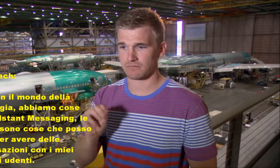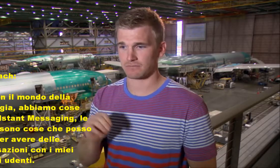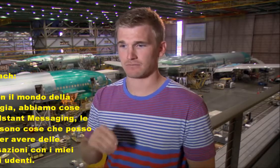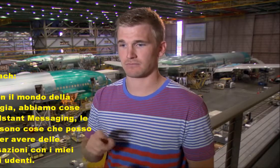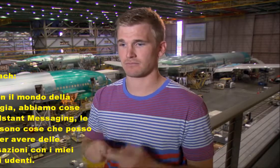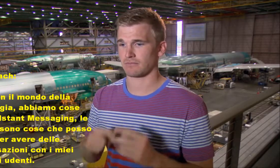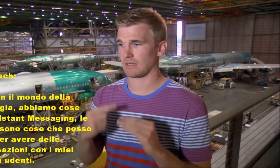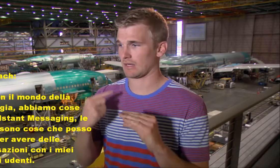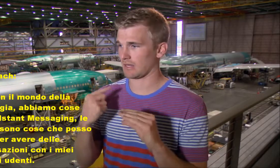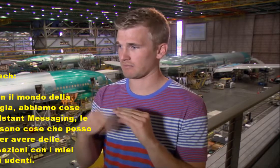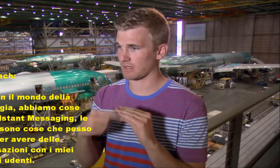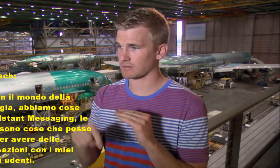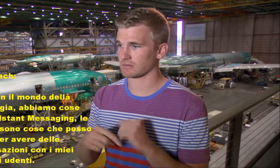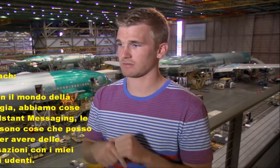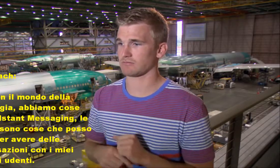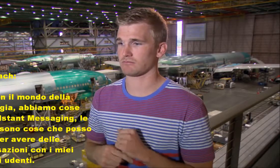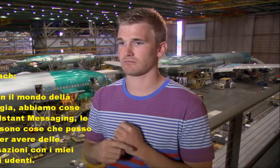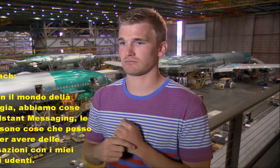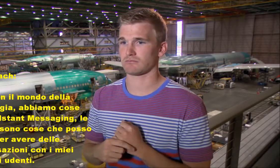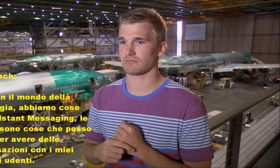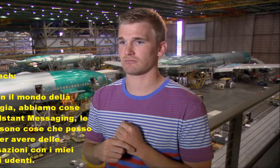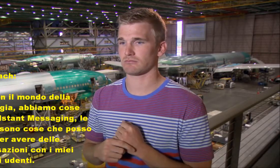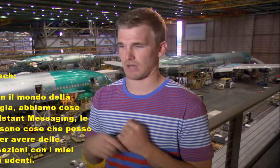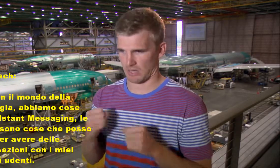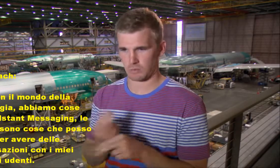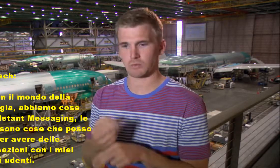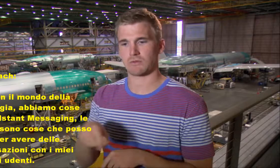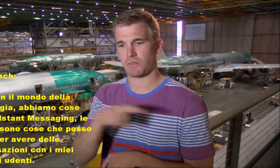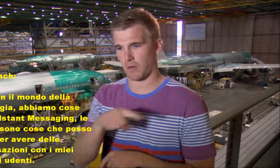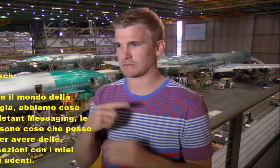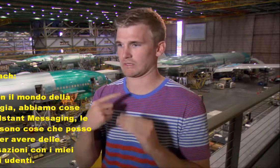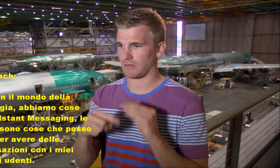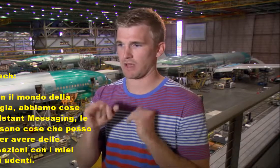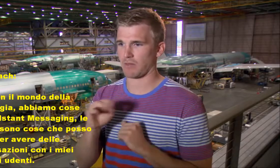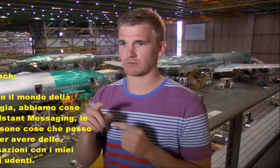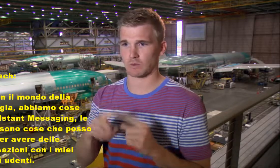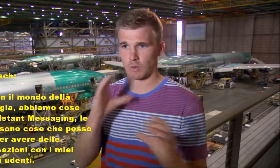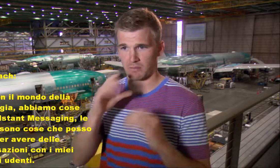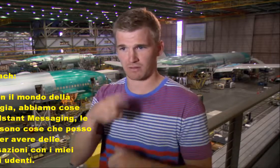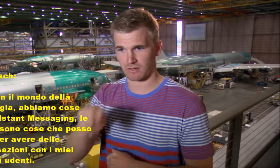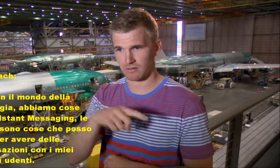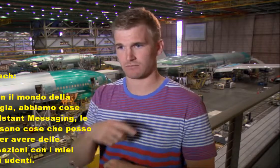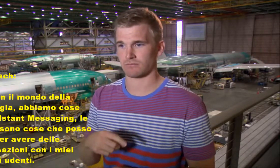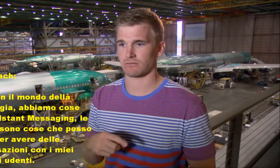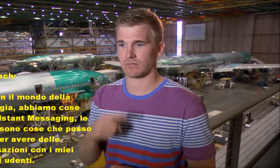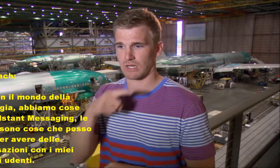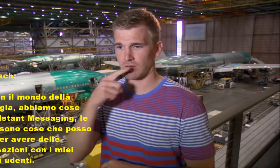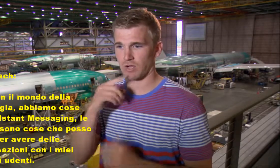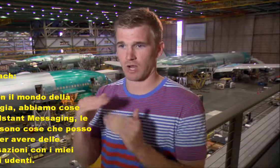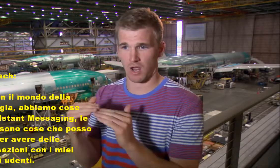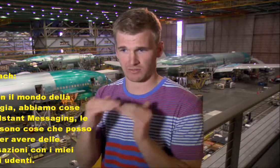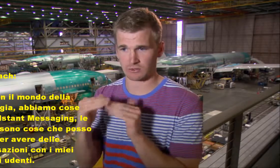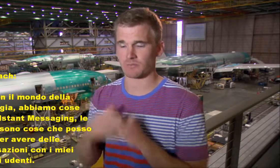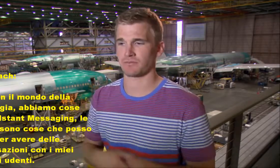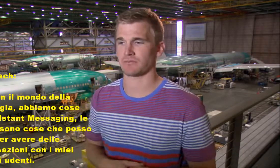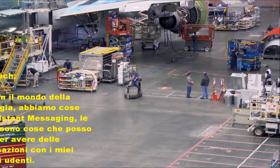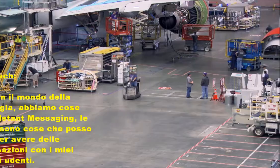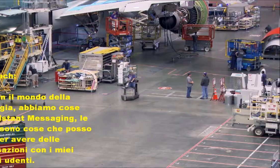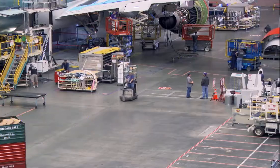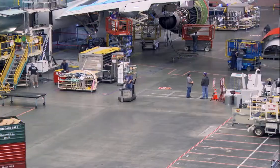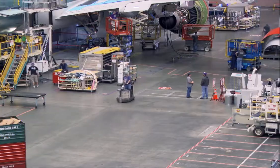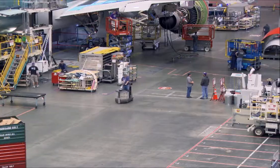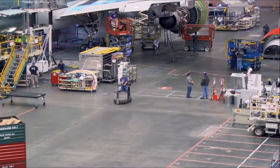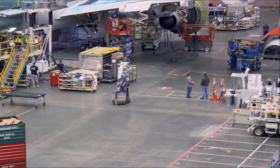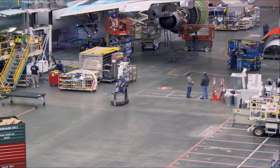Today's world of technology, we have things like IM, email, and those are things I can use to have conversations with my hearing colleagues.